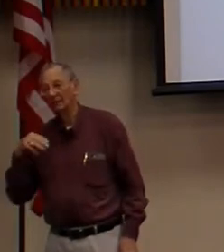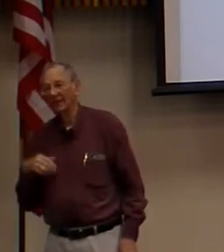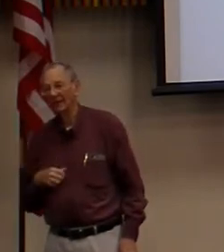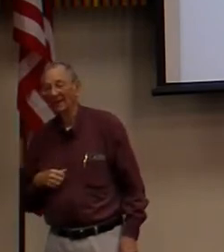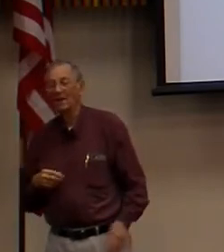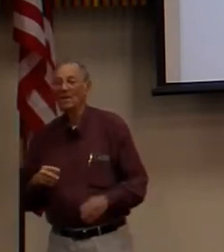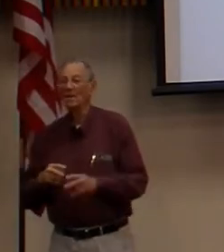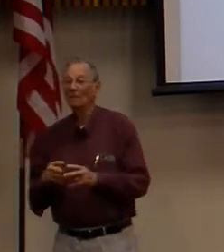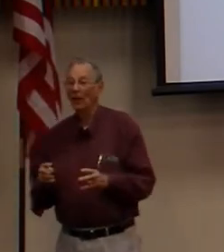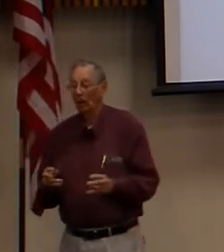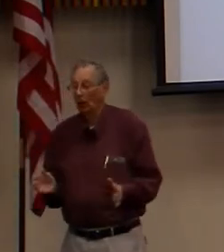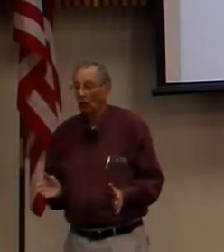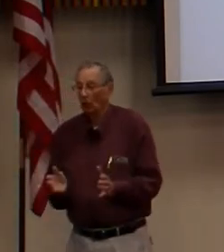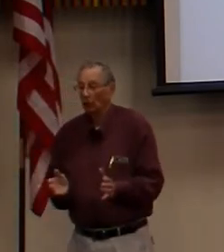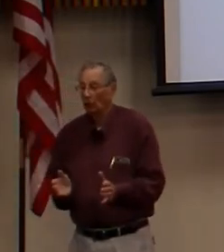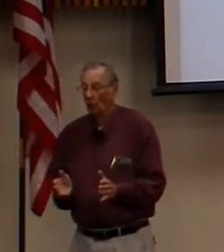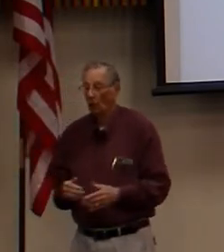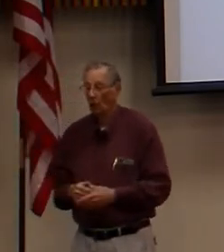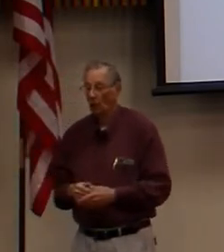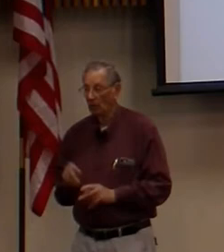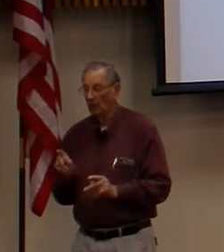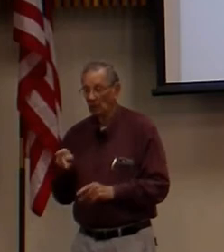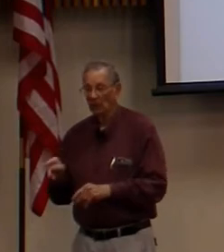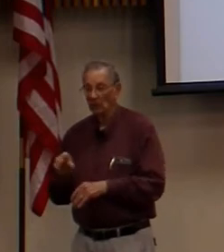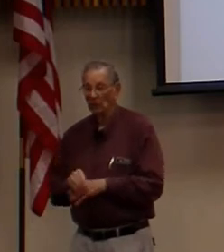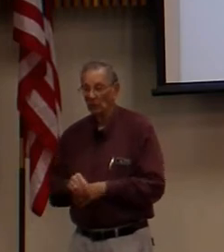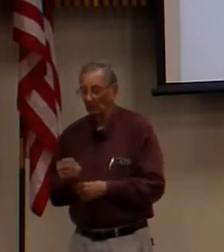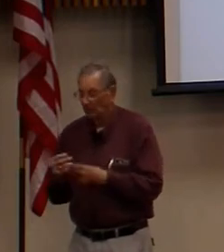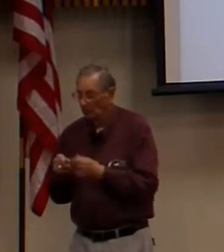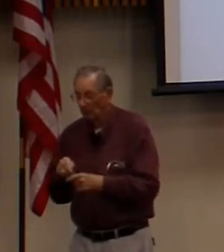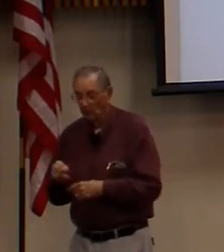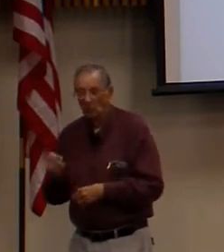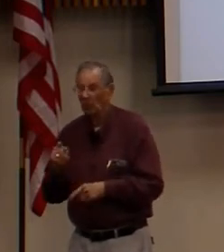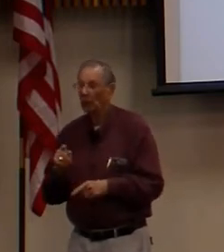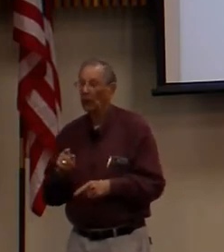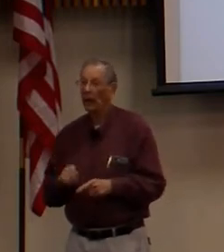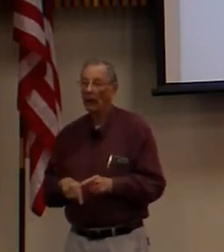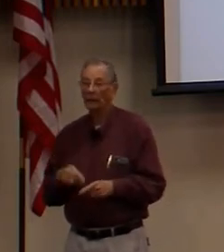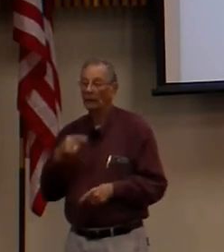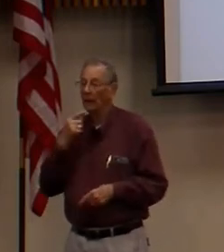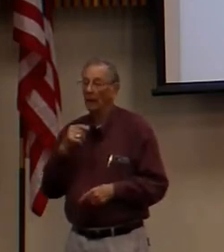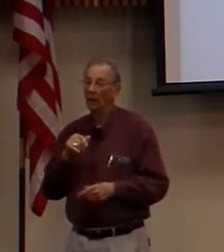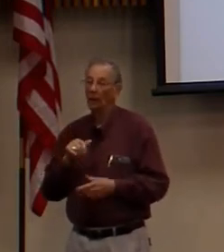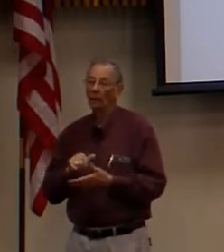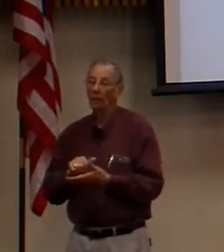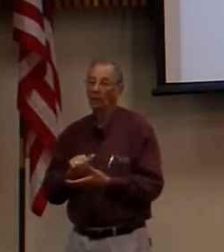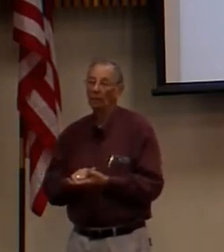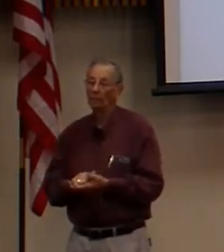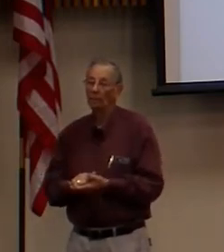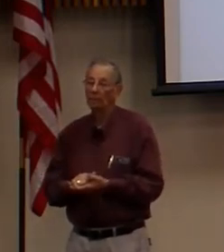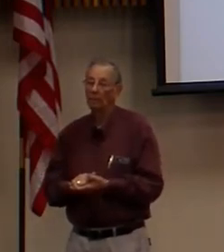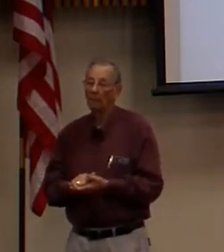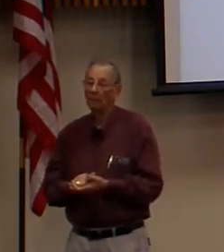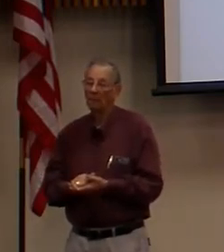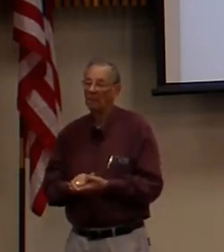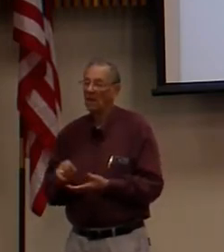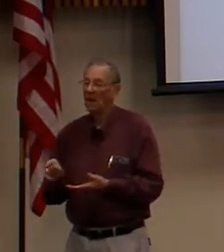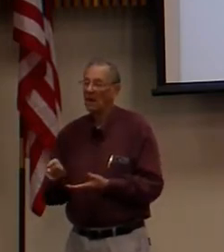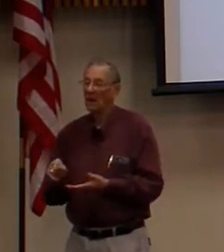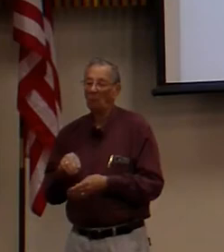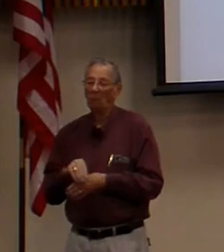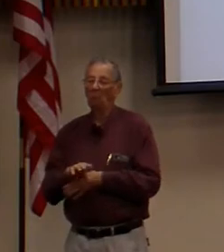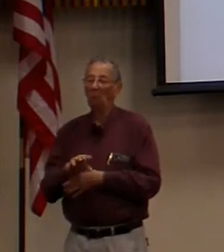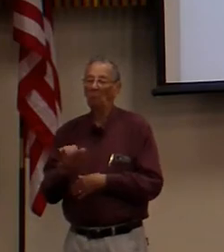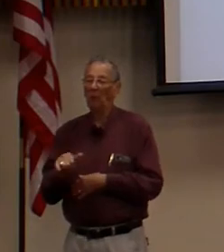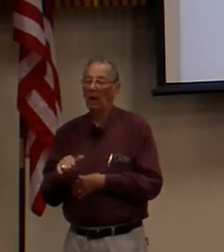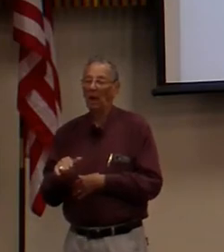very encouraging. Visiting with them, you can't tell that, you know, they're affected